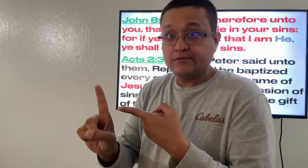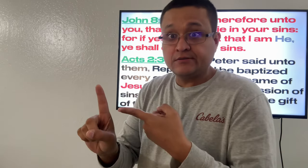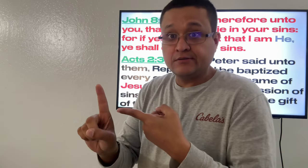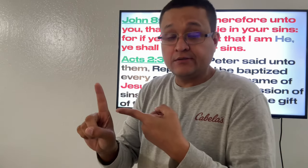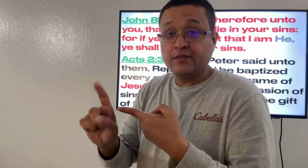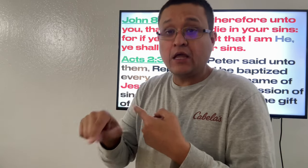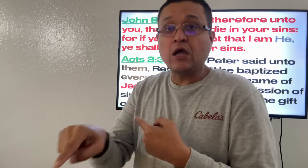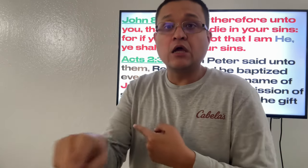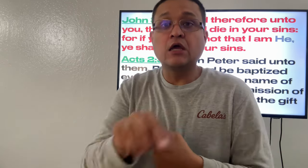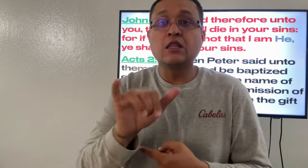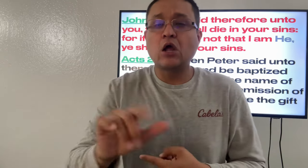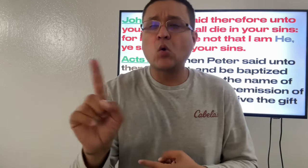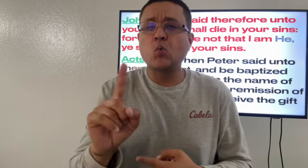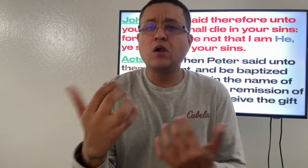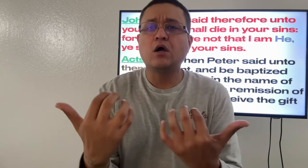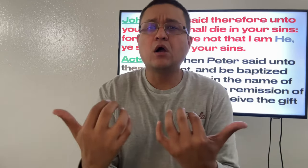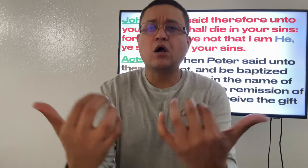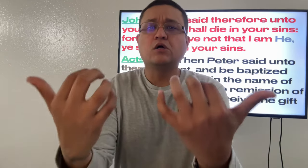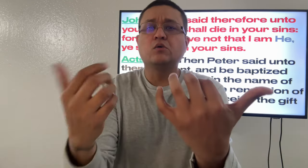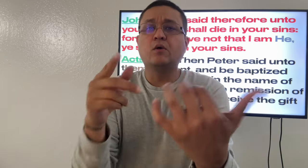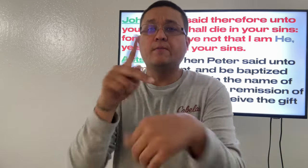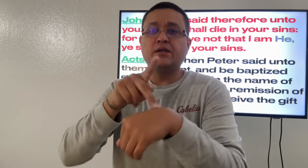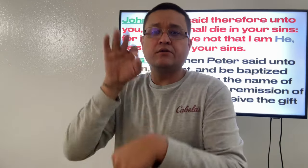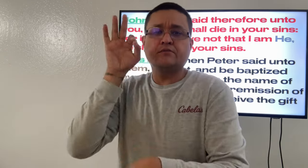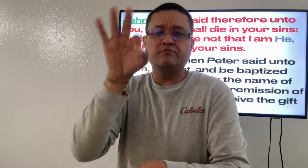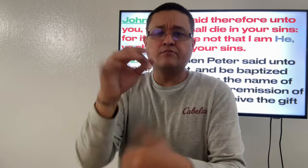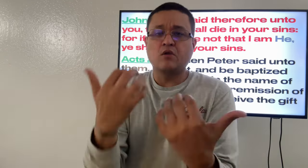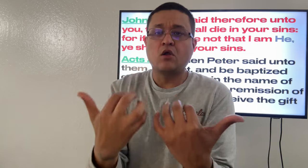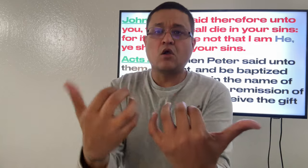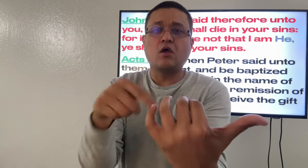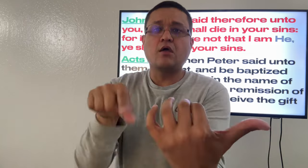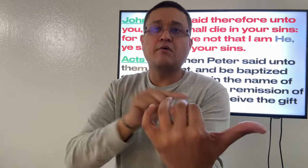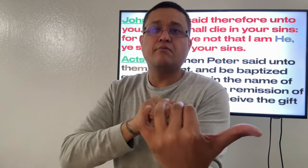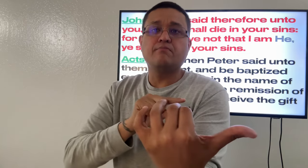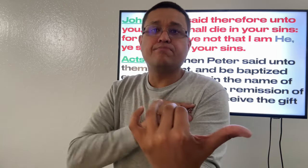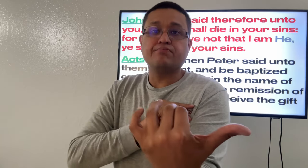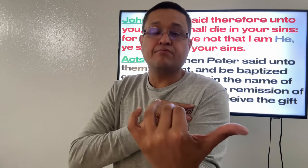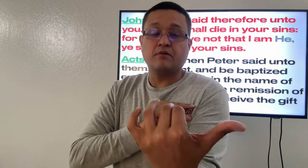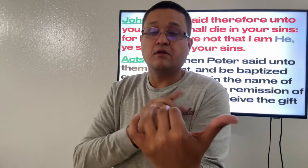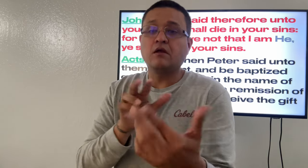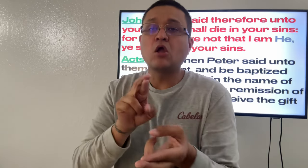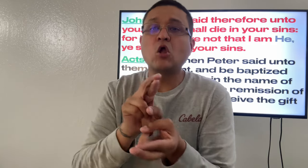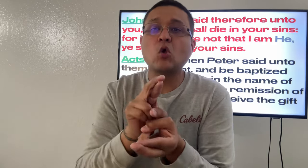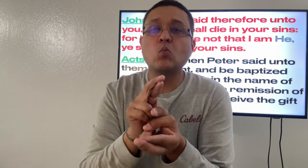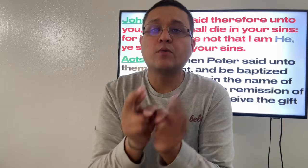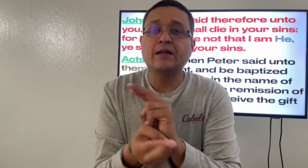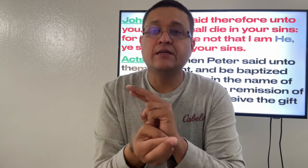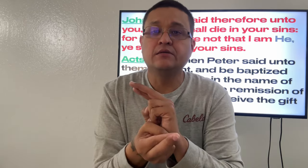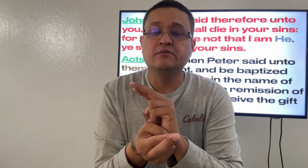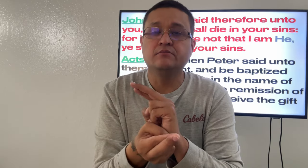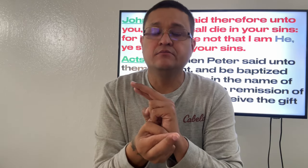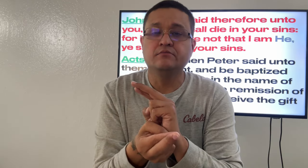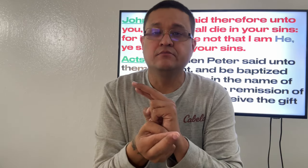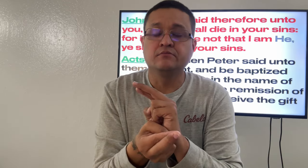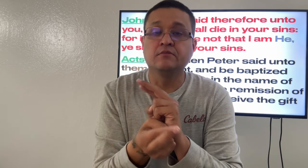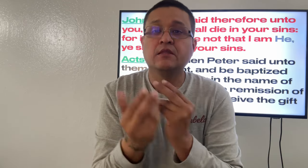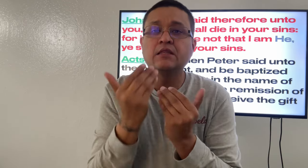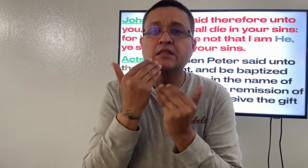he himself was sacrificed both Lord and Christ and now Peter is preaching to this crowd